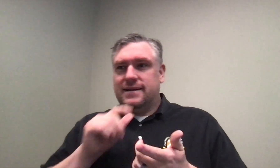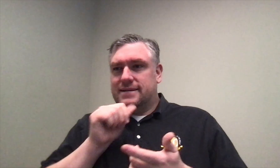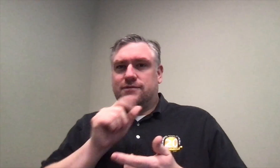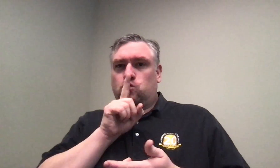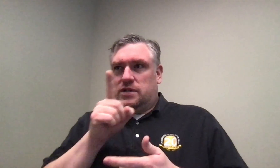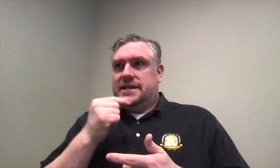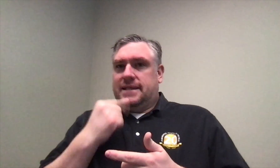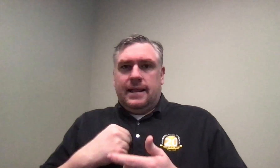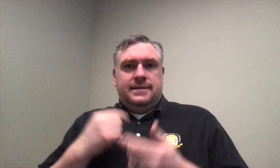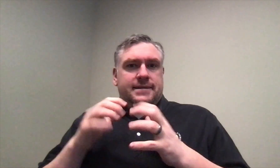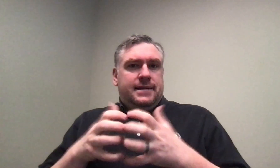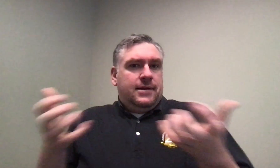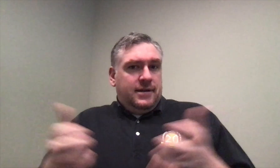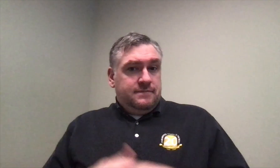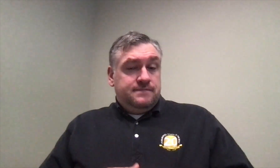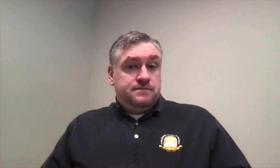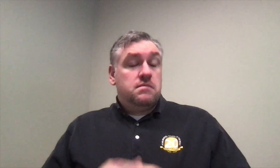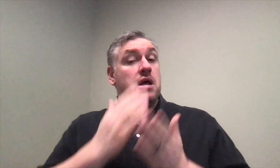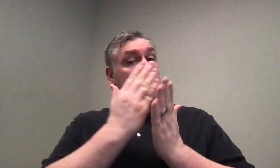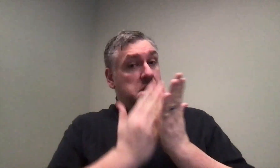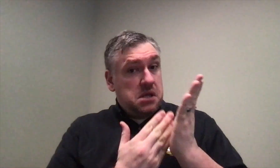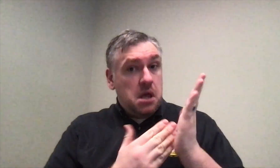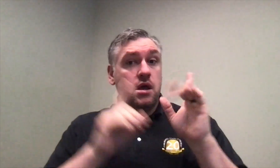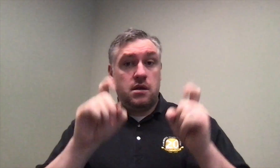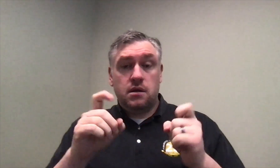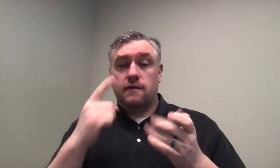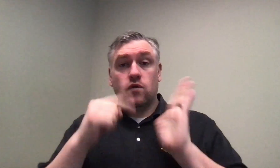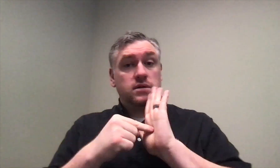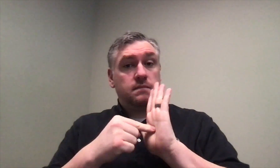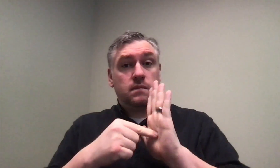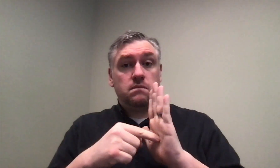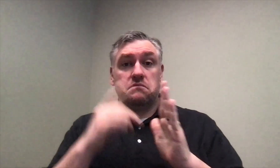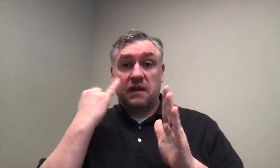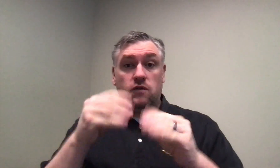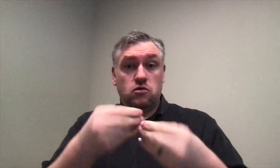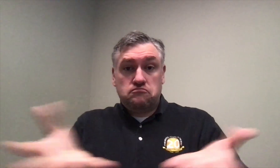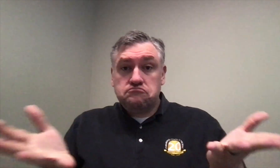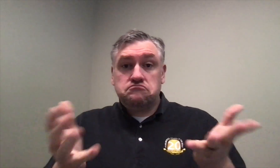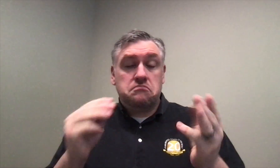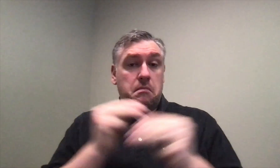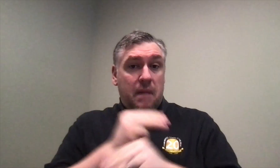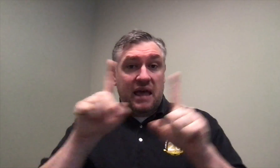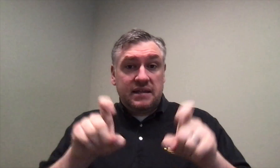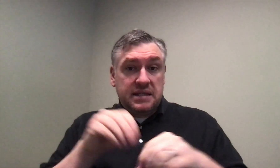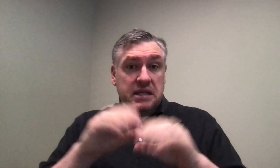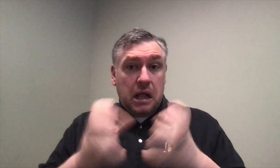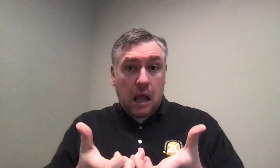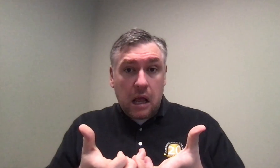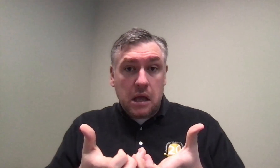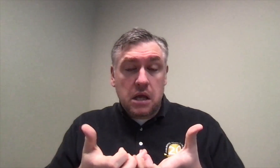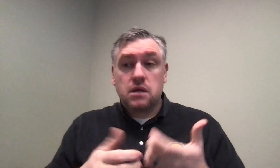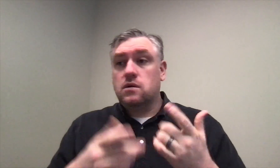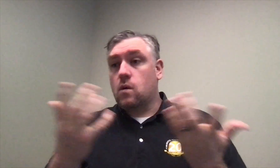doesn't really tell us what to do. It doesn't tell us a lot. Now, some tests it does. For example, if you give out a math test in